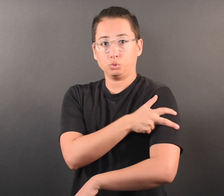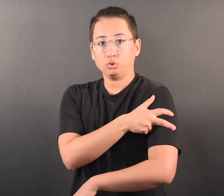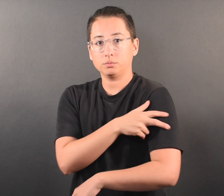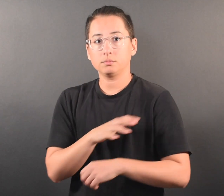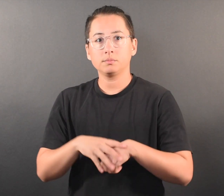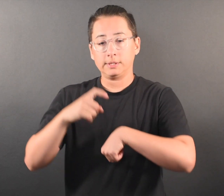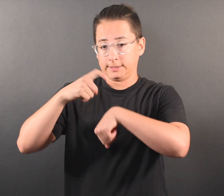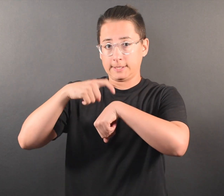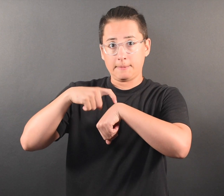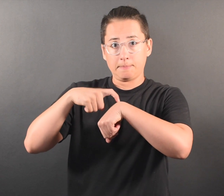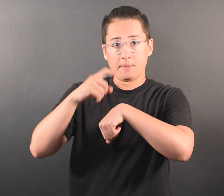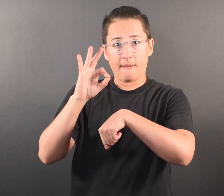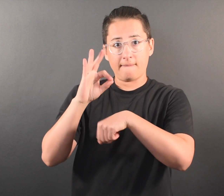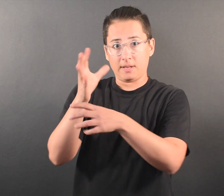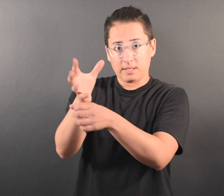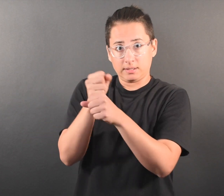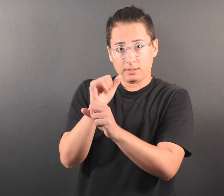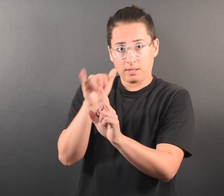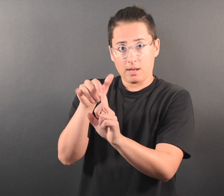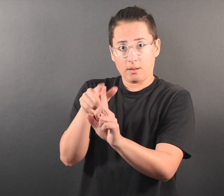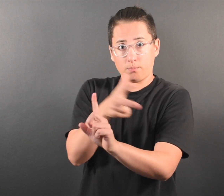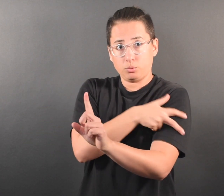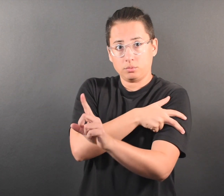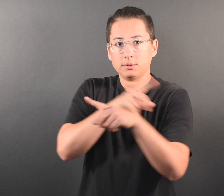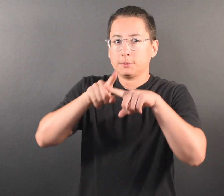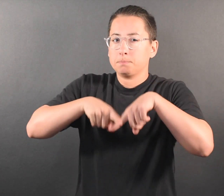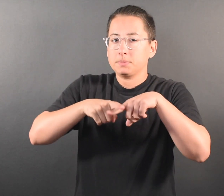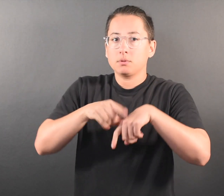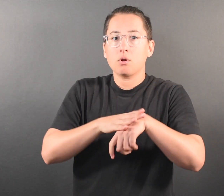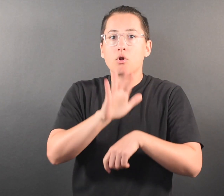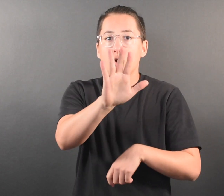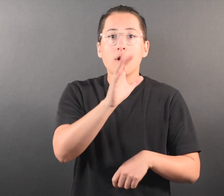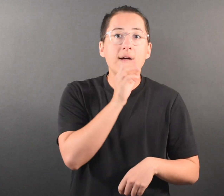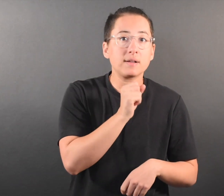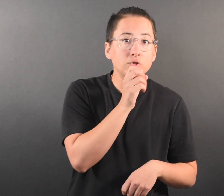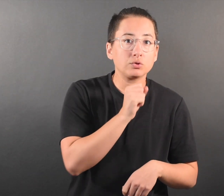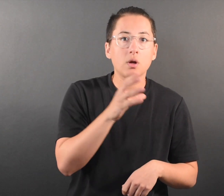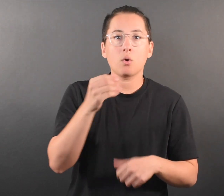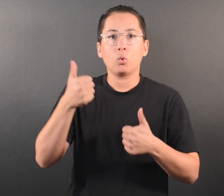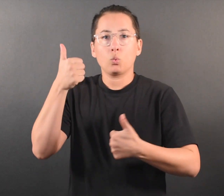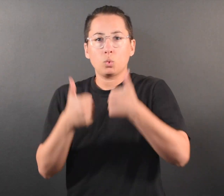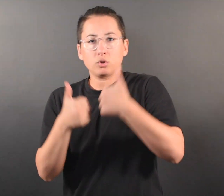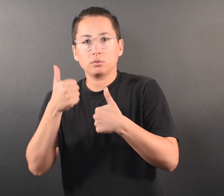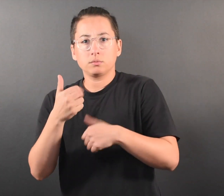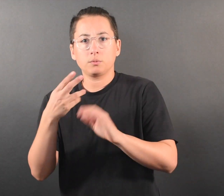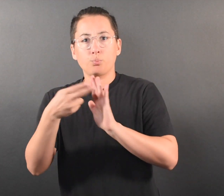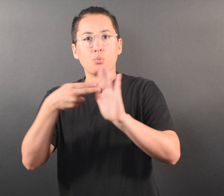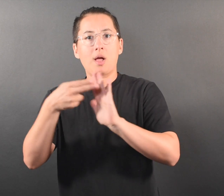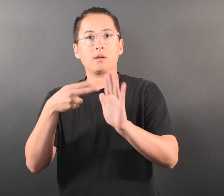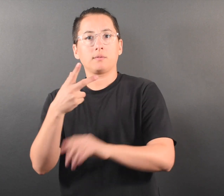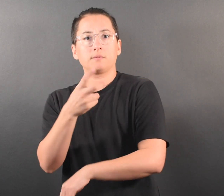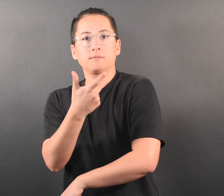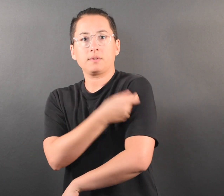The timing of your booster shot depends on your age and the vaccine you received for your primary vaccine